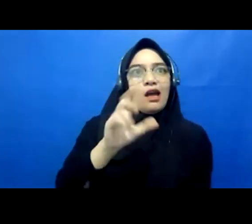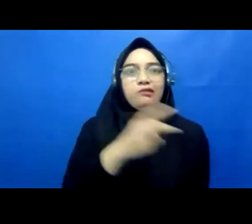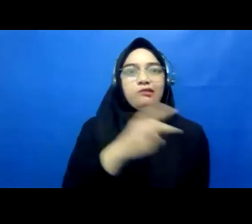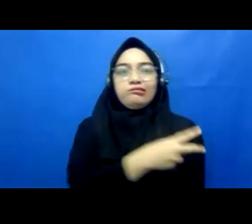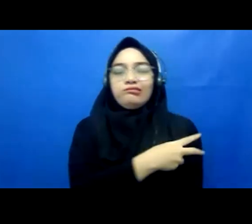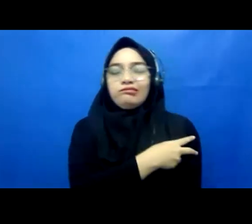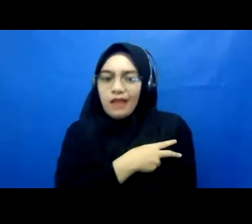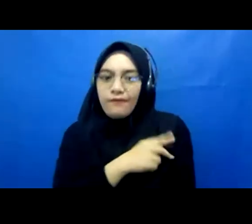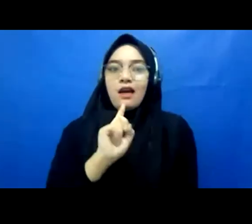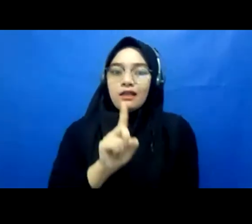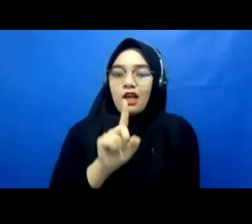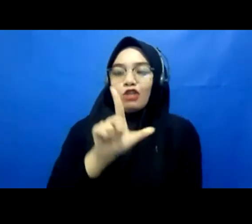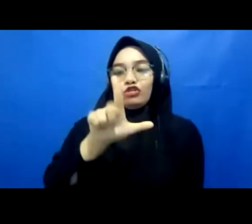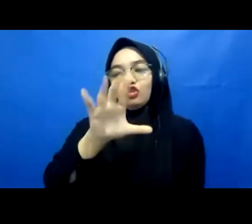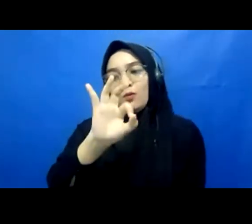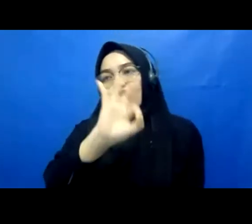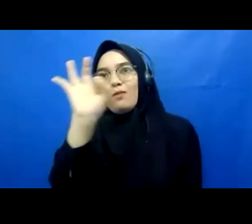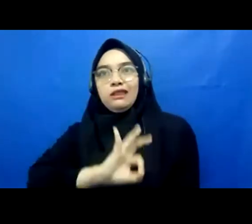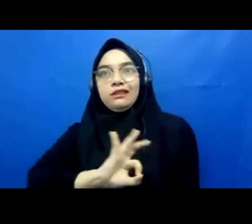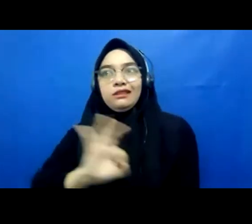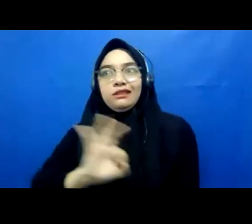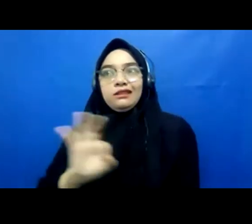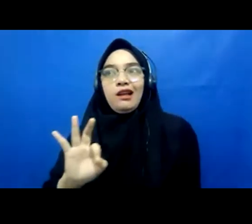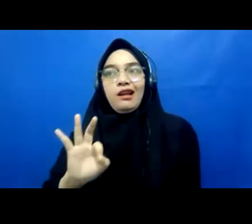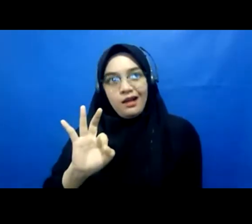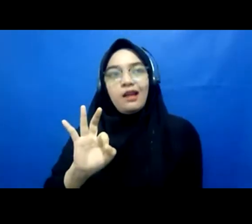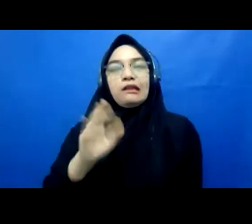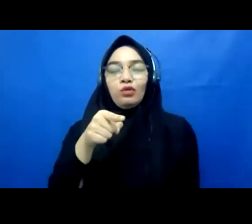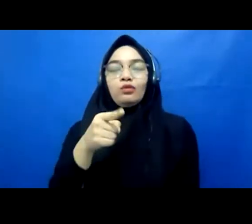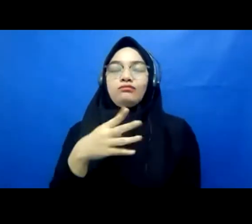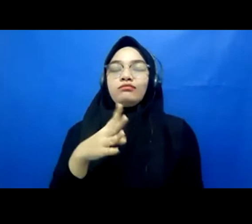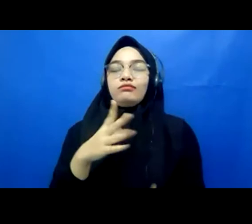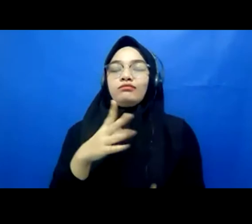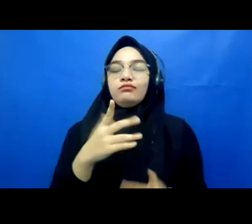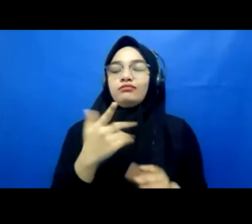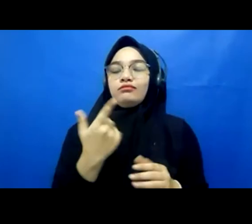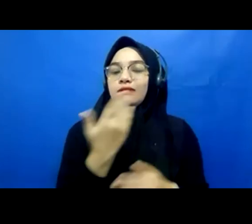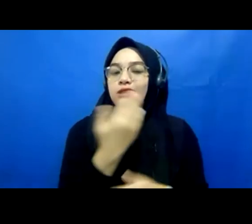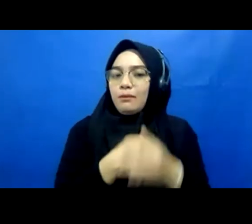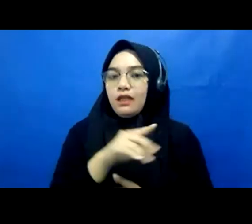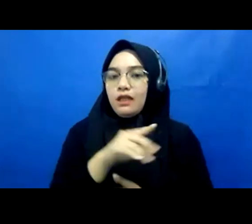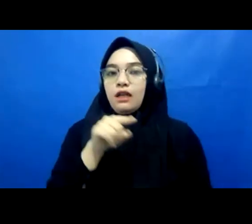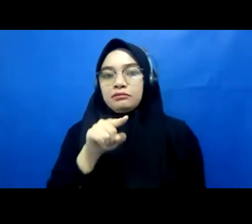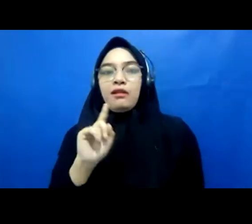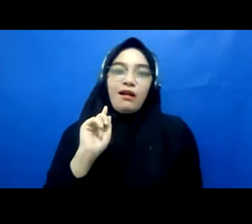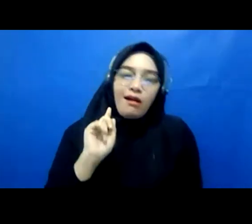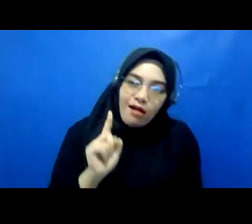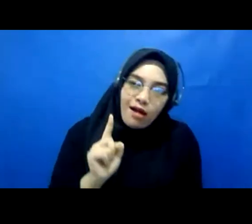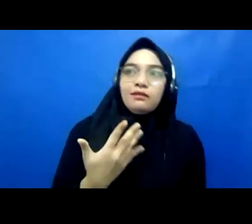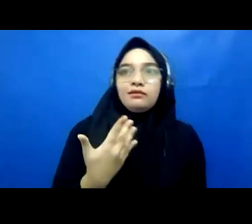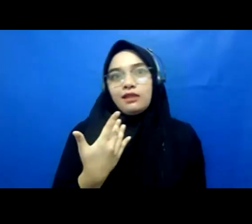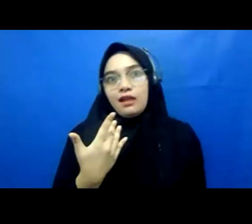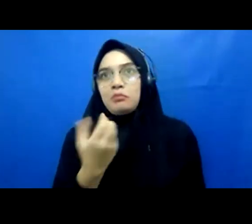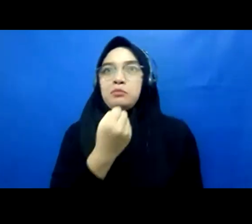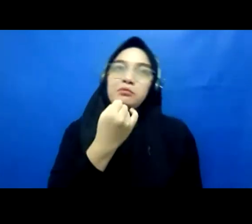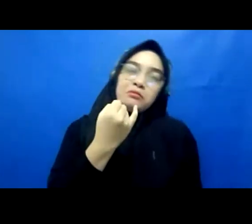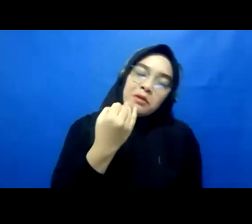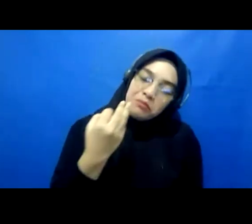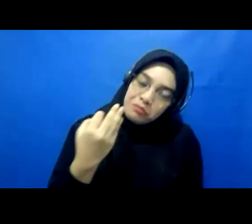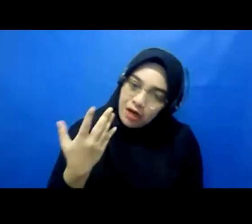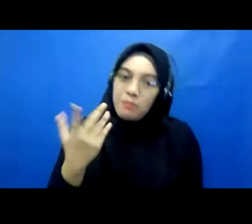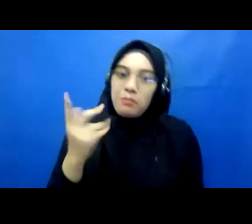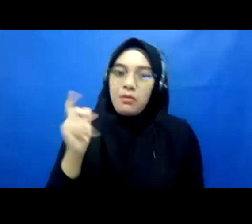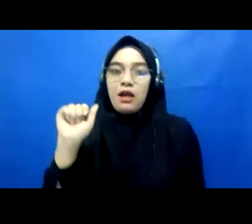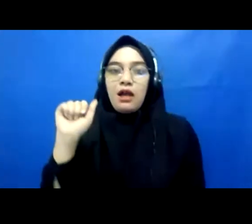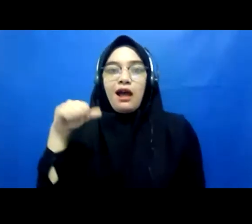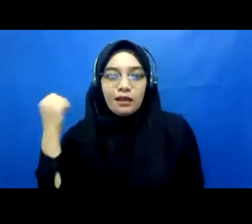different areas, like some of them are administrative, some of them artists, performers, some of them are leaders, some of them finance. So that's